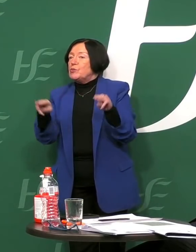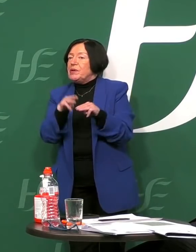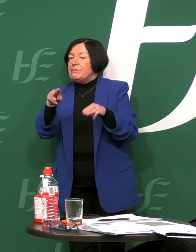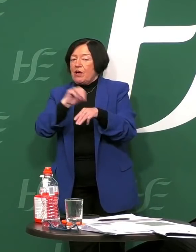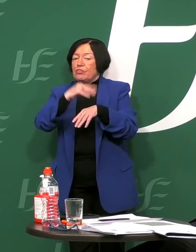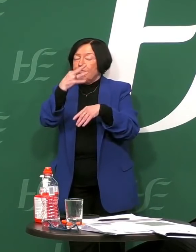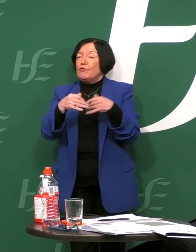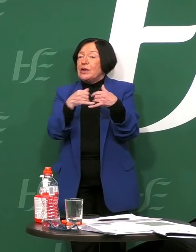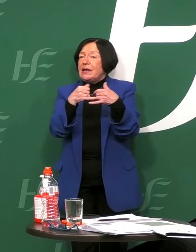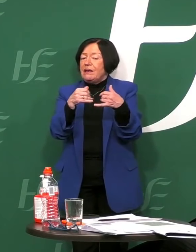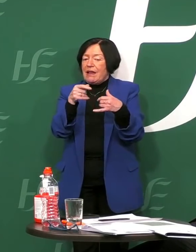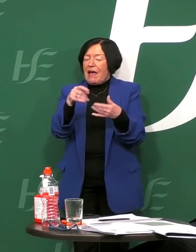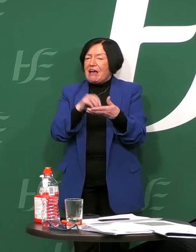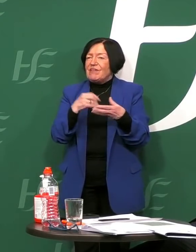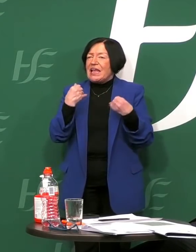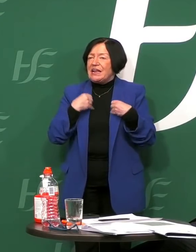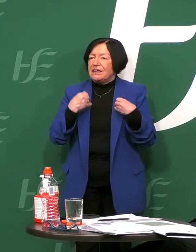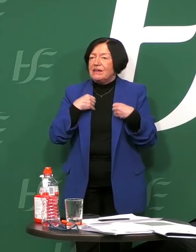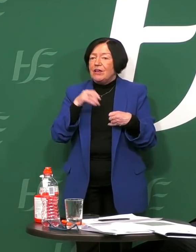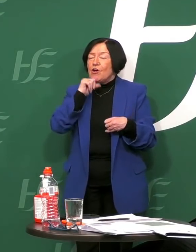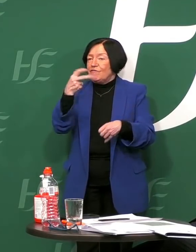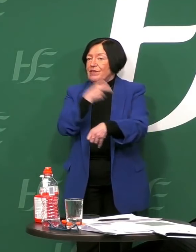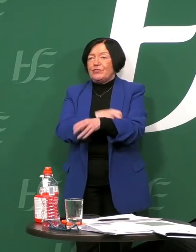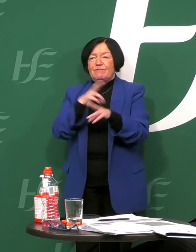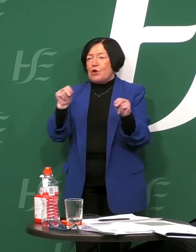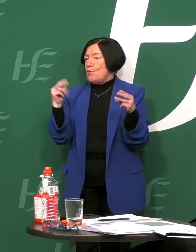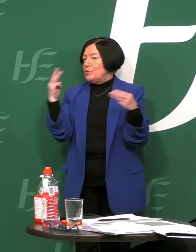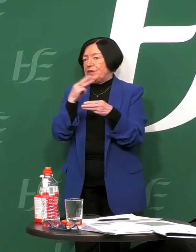underlying conditions, being unvaccinated, they have no protection.